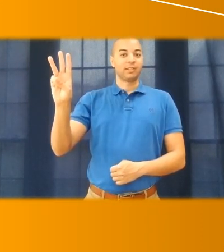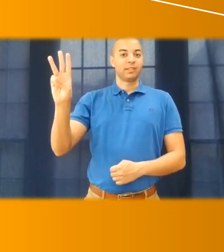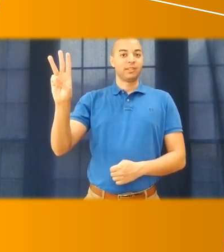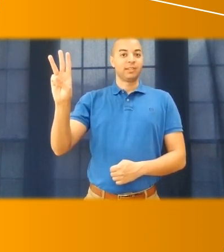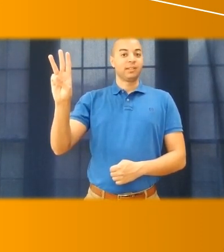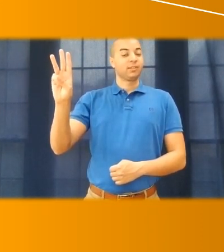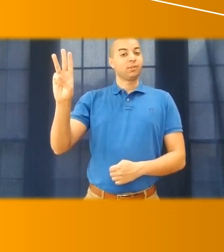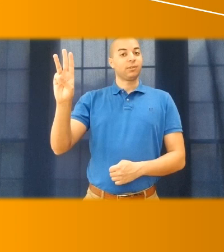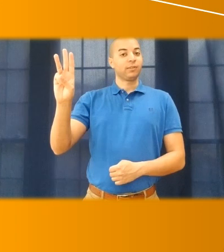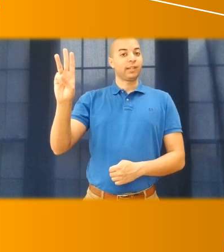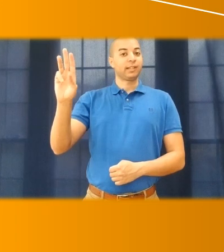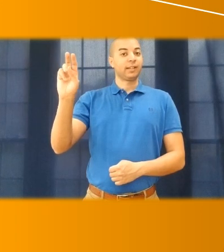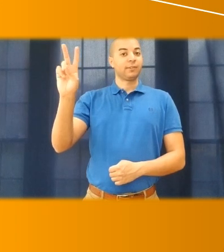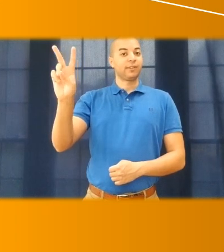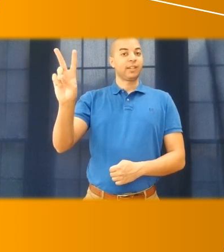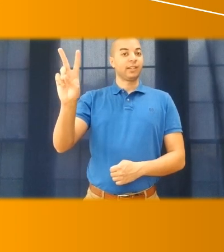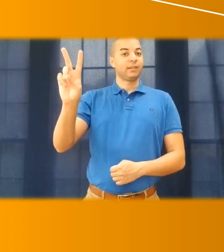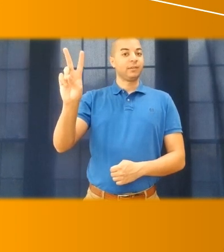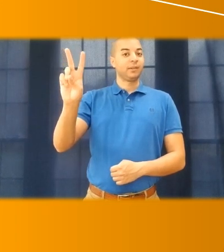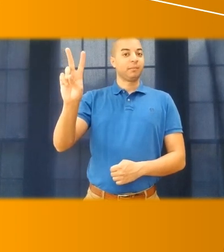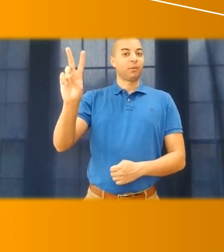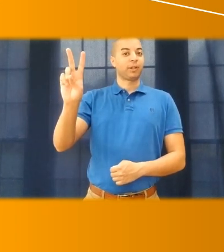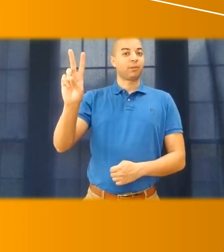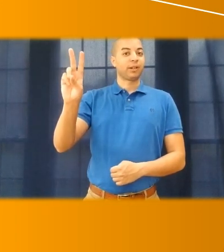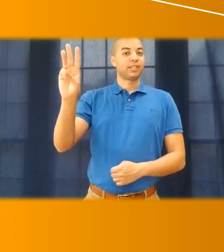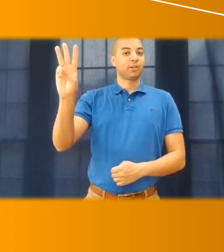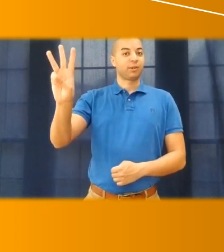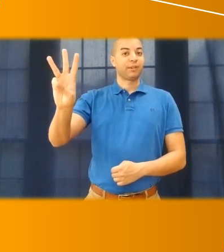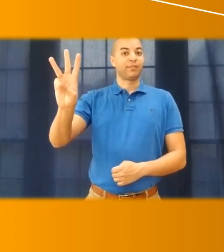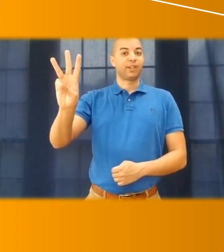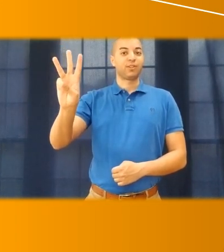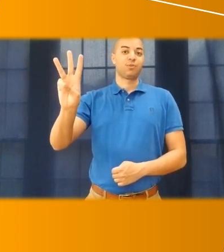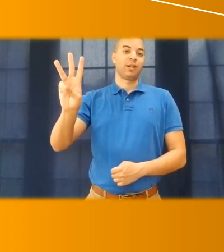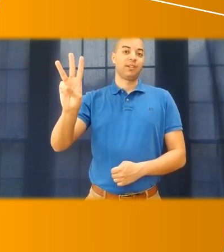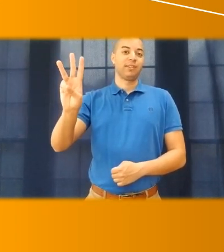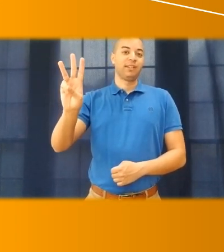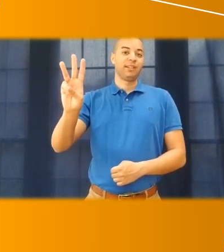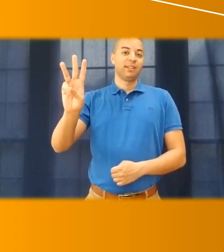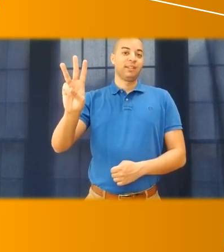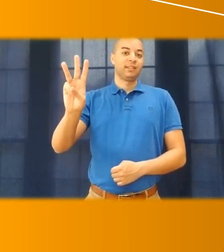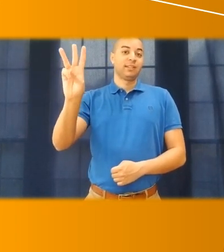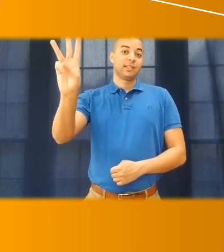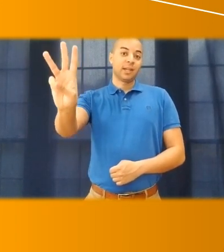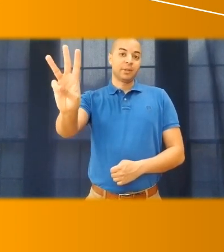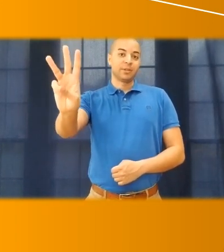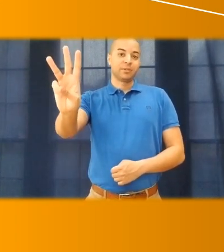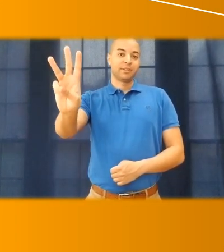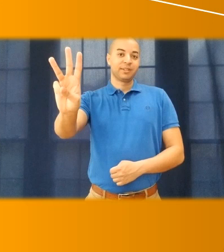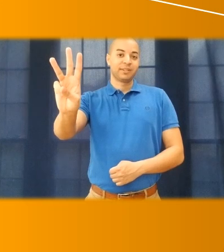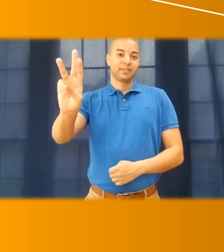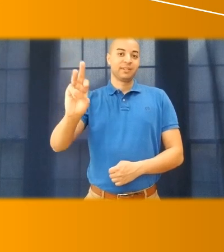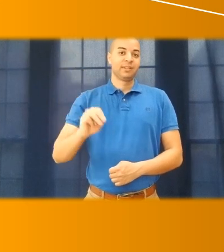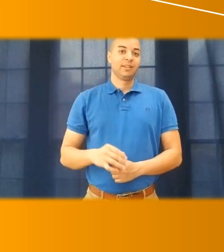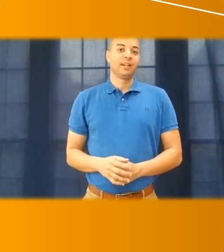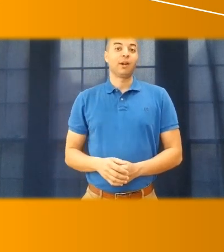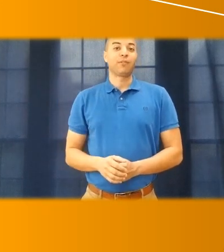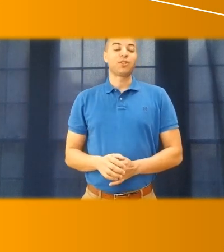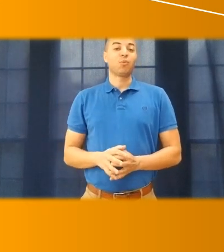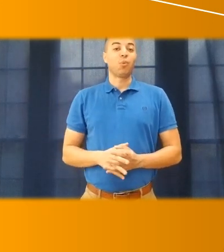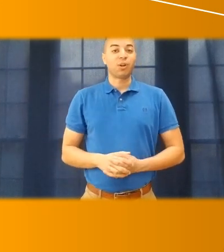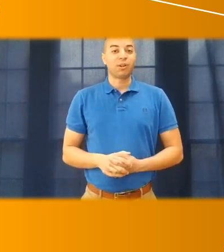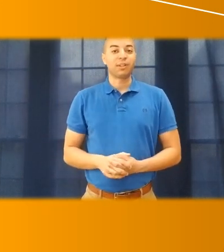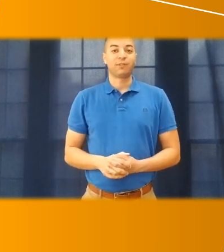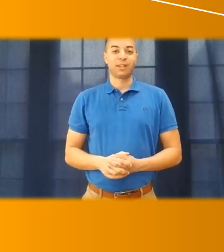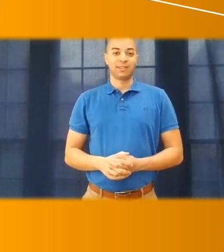upwards. Sort of like letter V, but we're going to raise our ring finger as well. W. Our